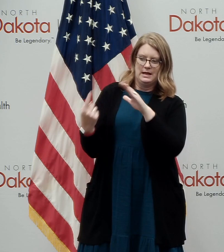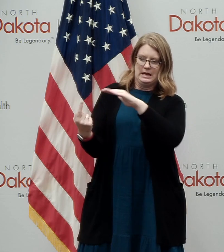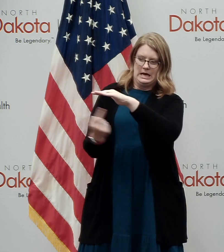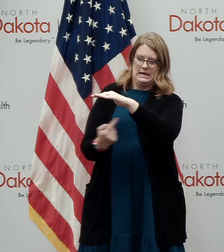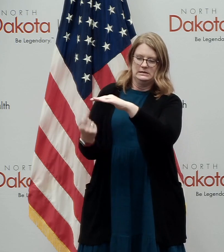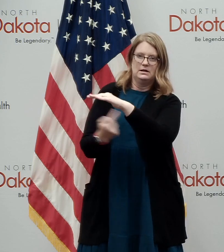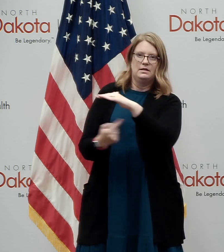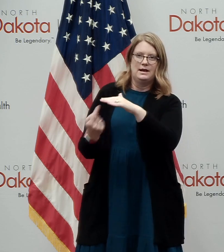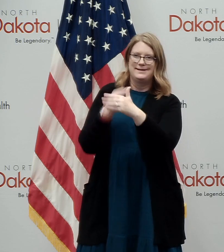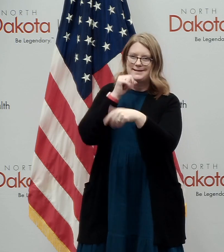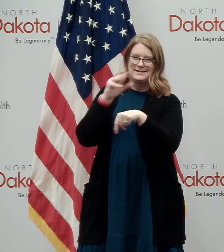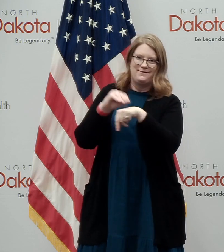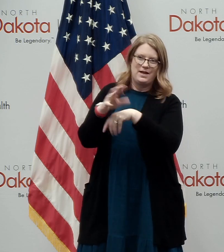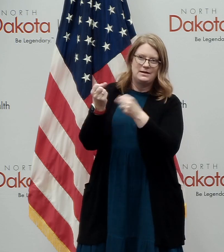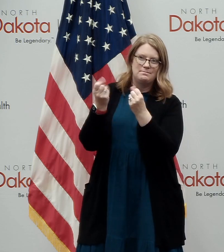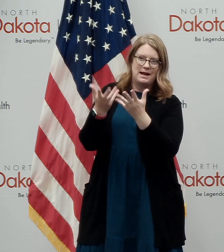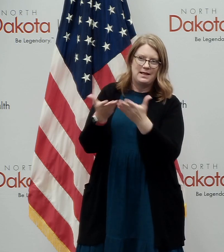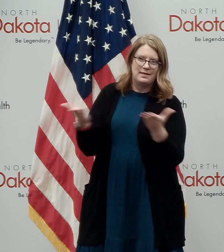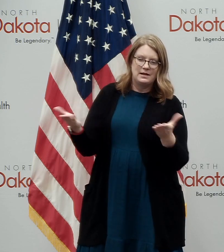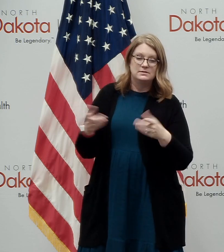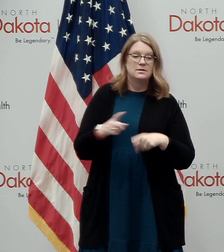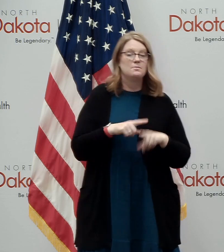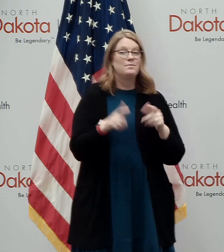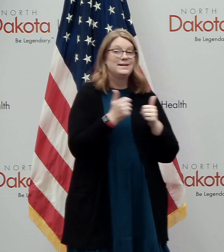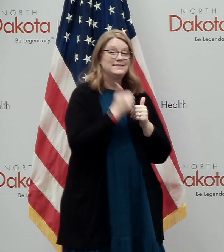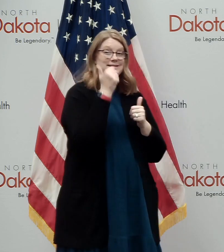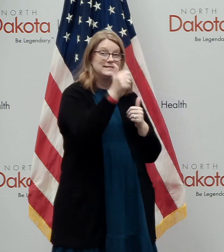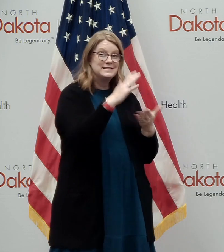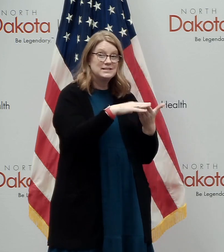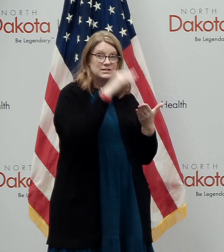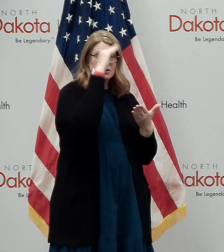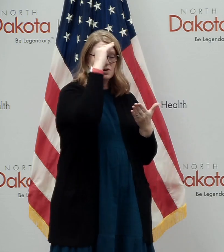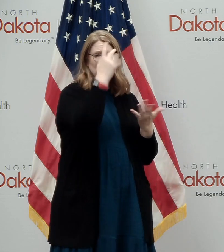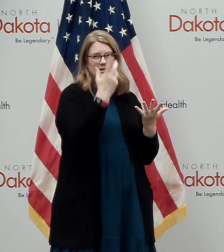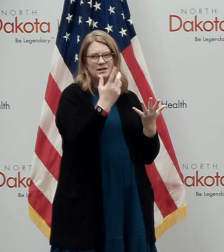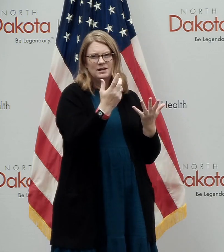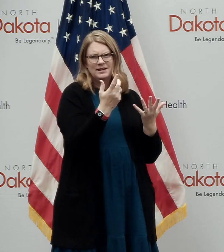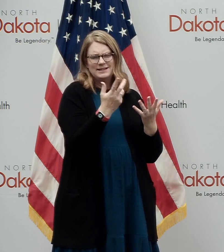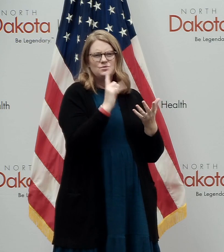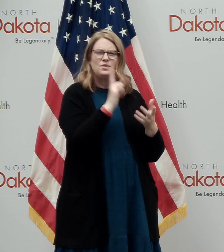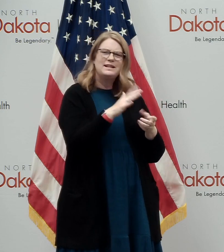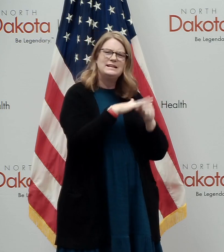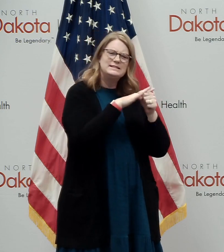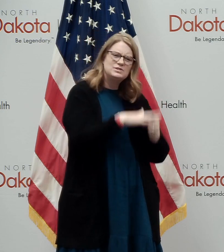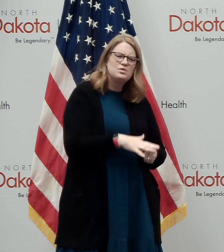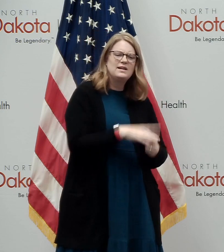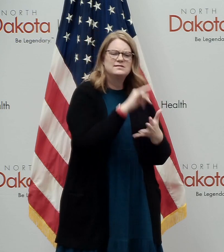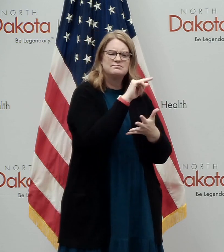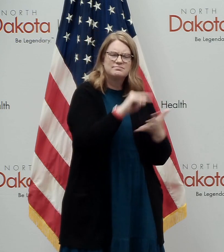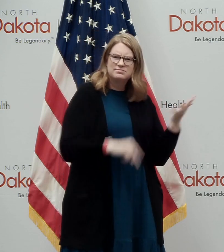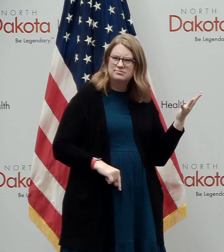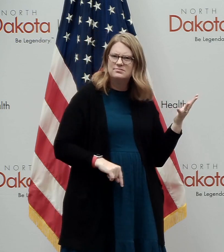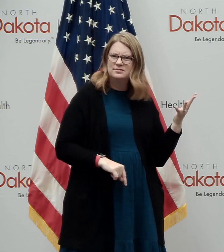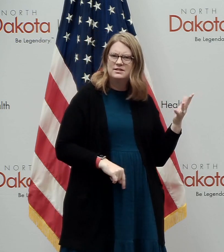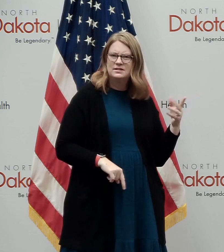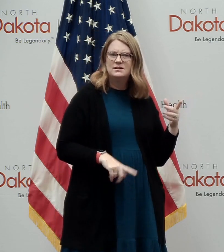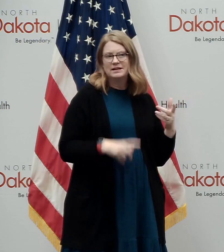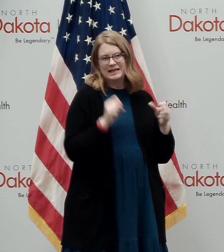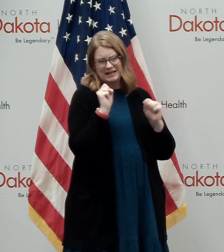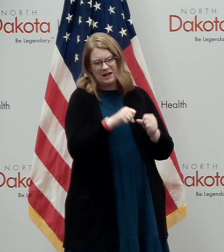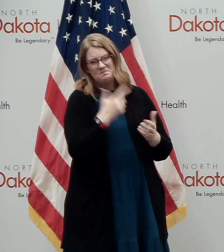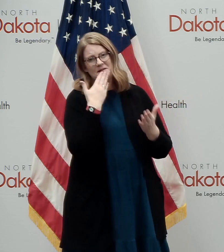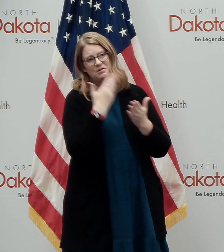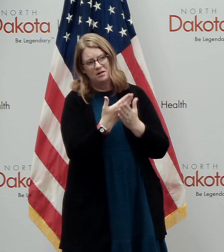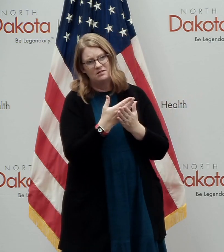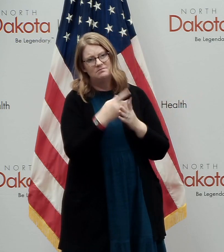learning, and we also know that distance learning can cause significant stress on the economy of communities and family